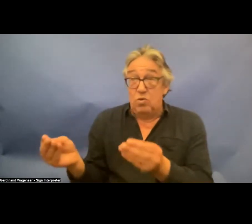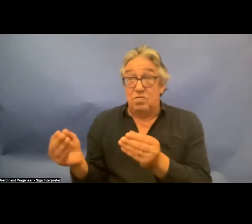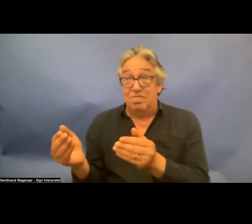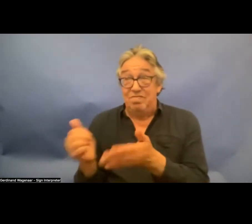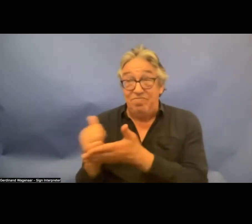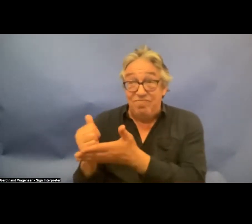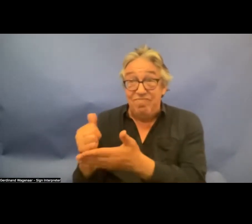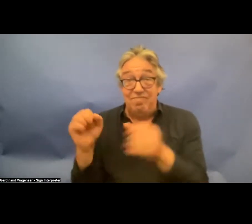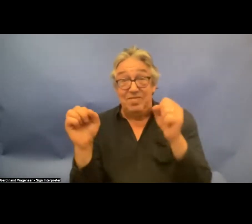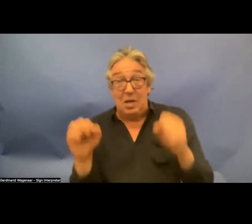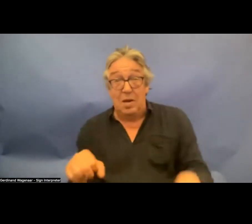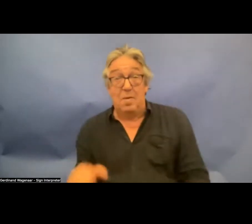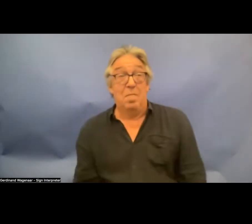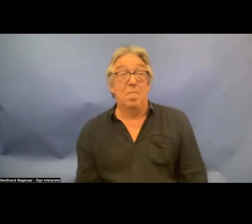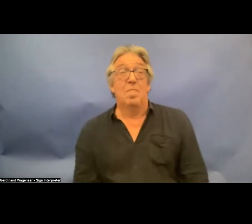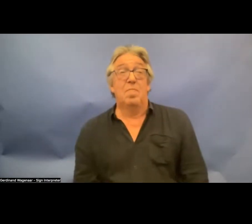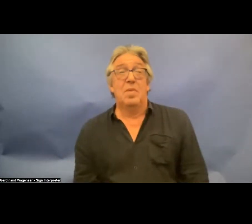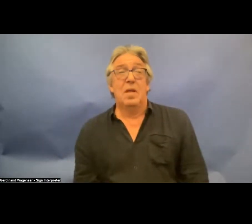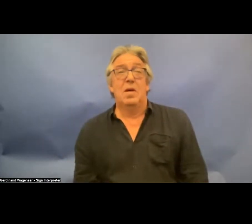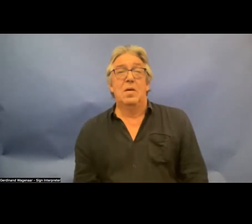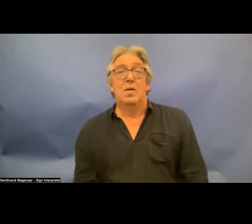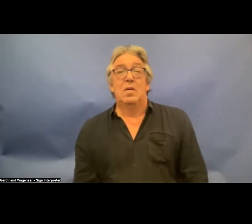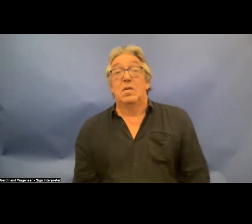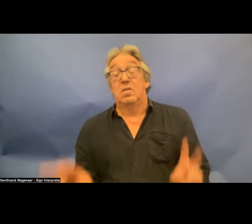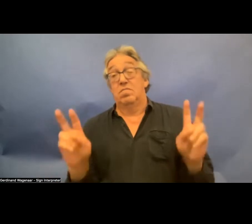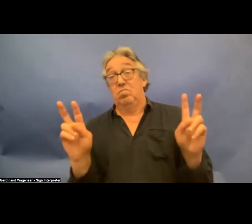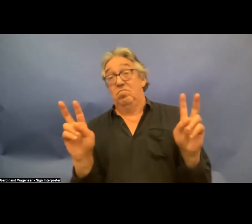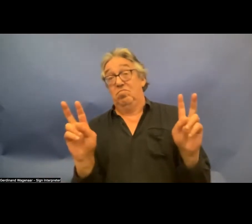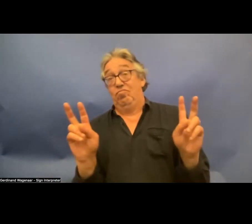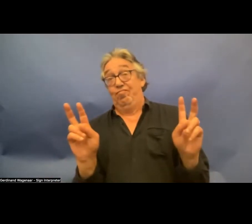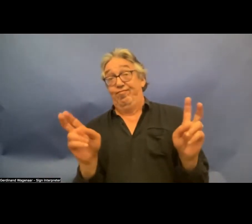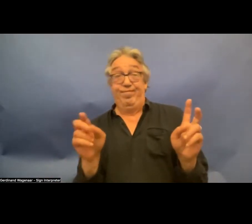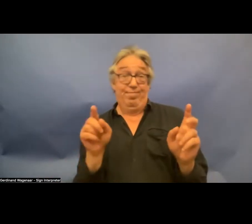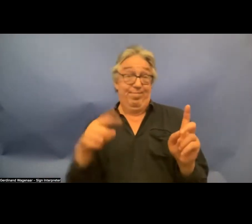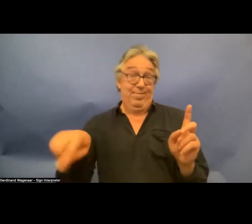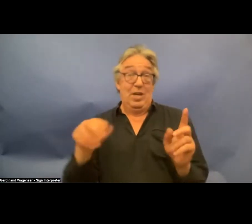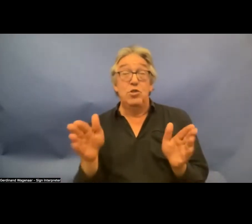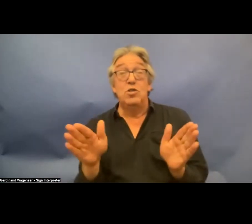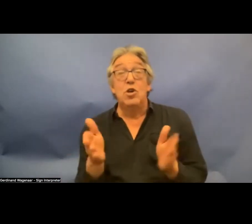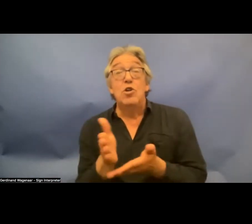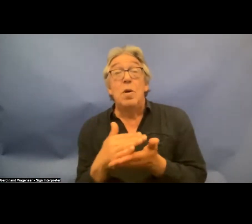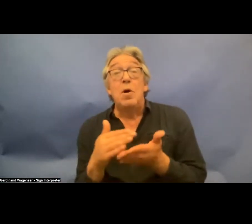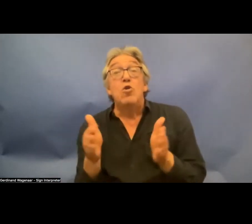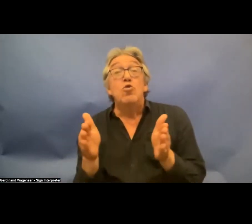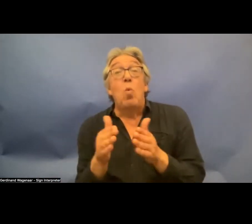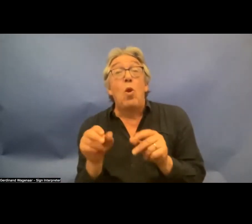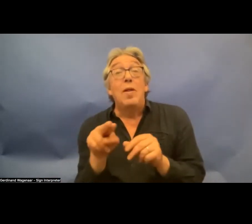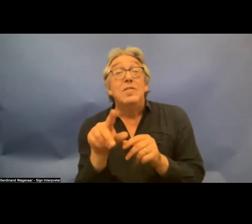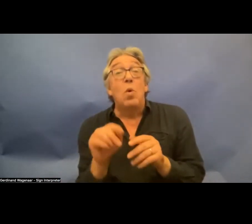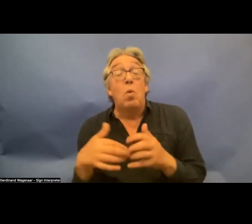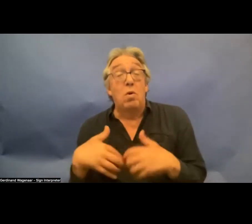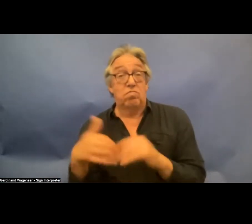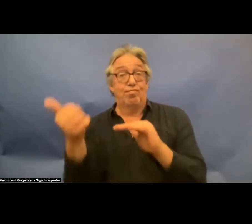nowadays, they give space in the hostel to the Ukrainian refugees. They also help to arrange